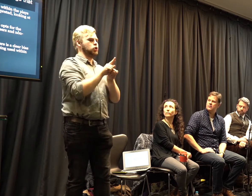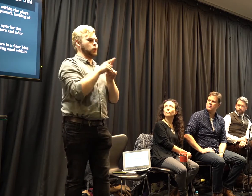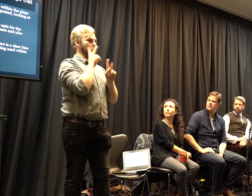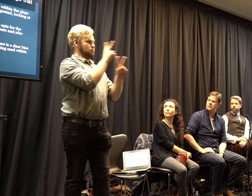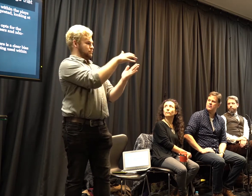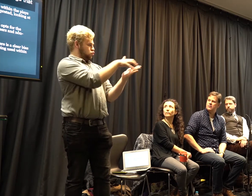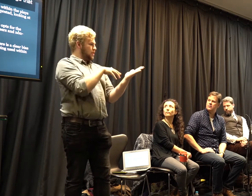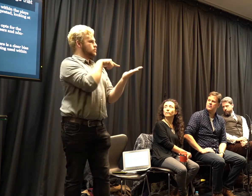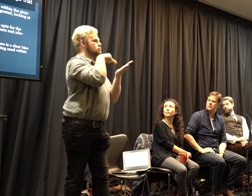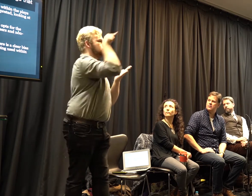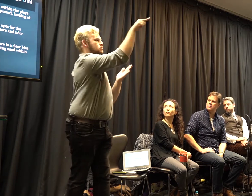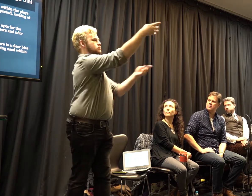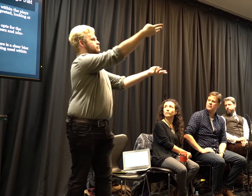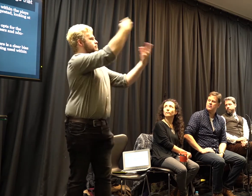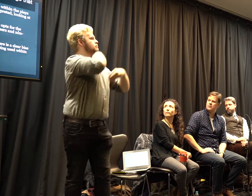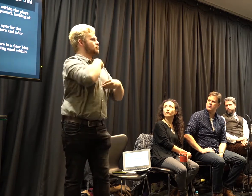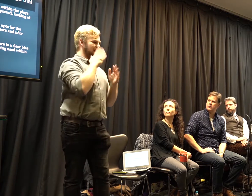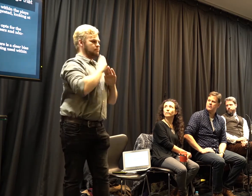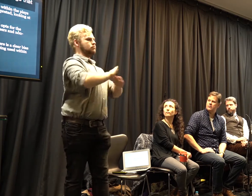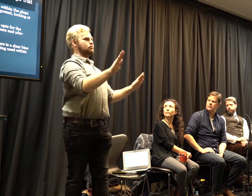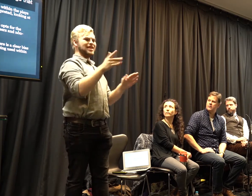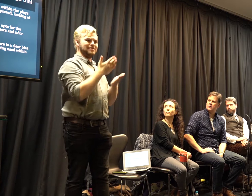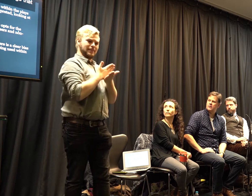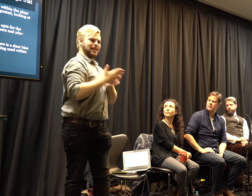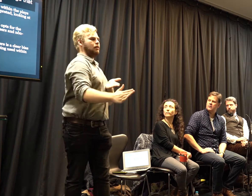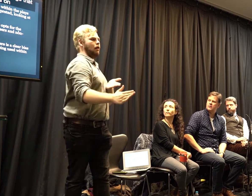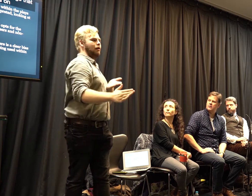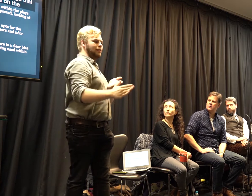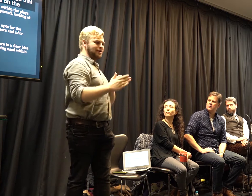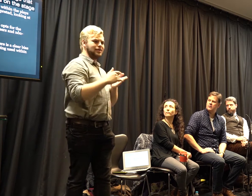directly. This can be actors on the stage using